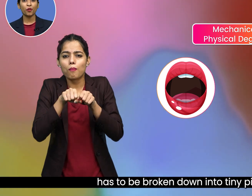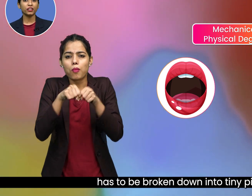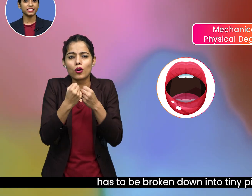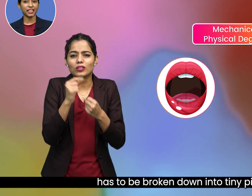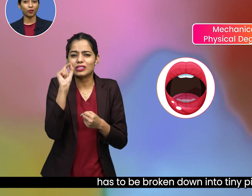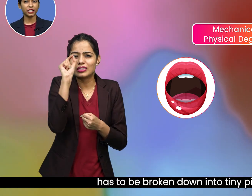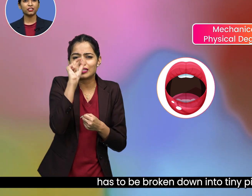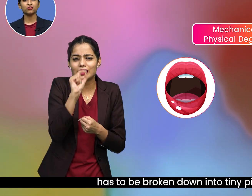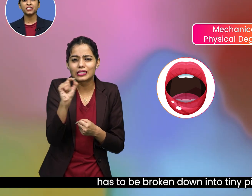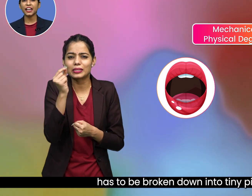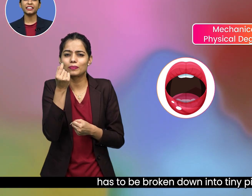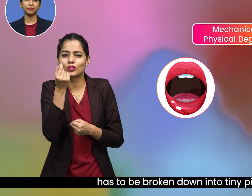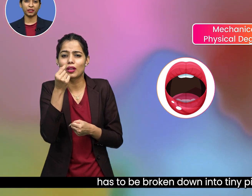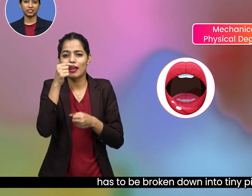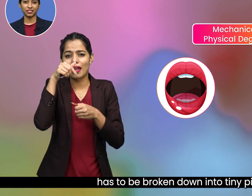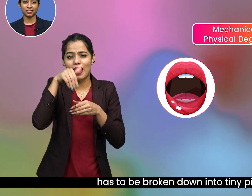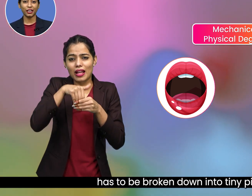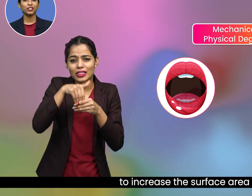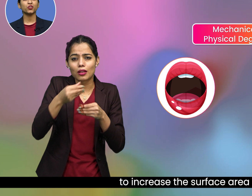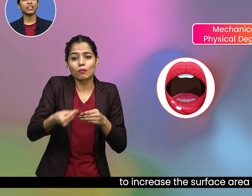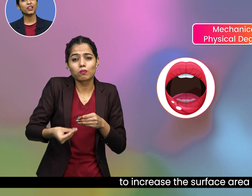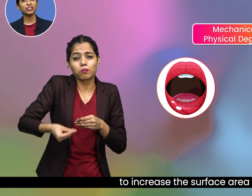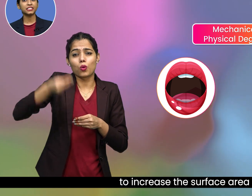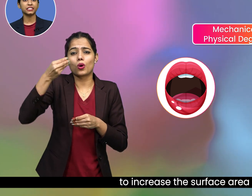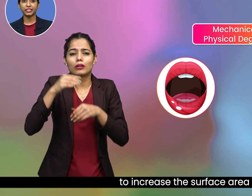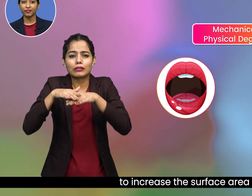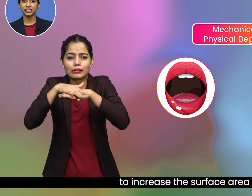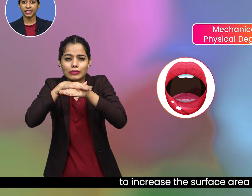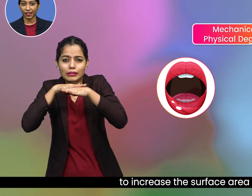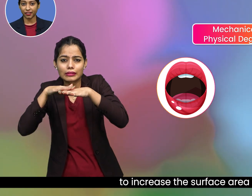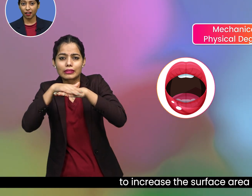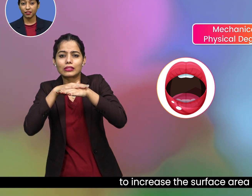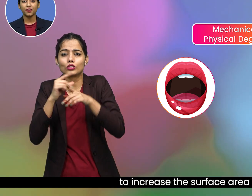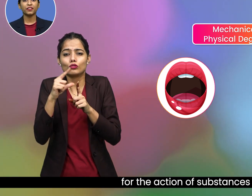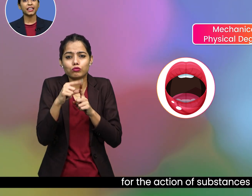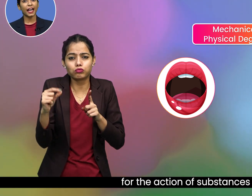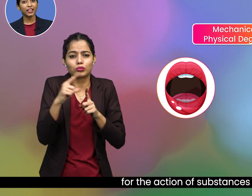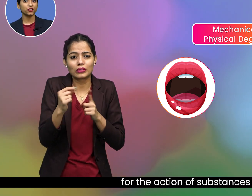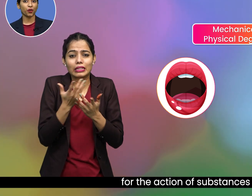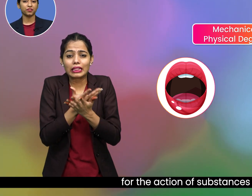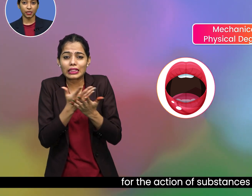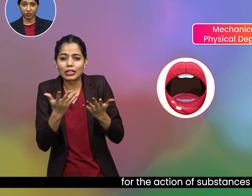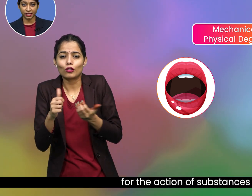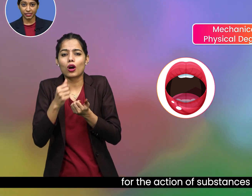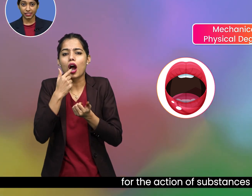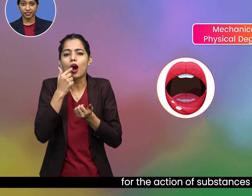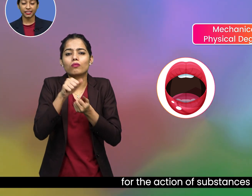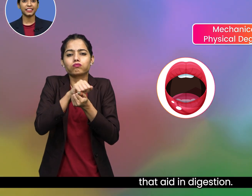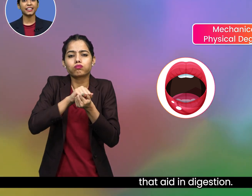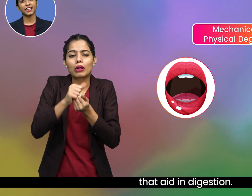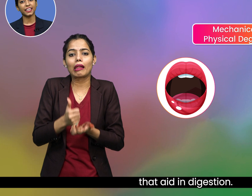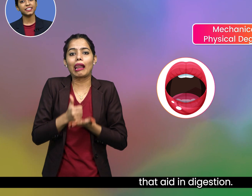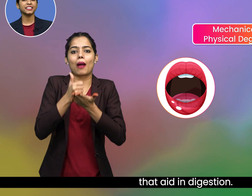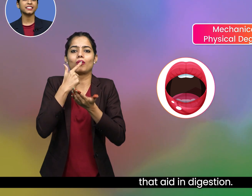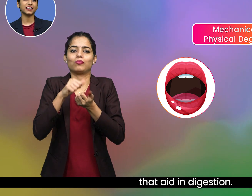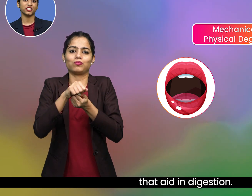to be broken down into tiny pieces to increase the surface area for the action of substances